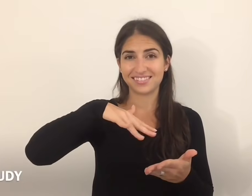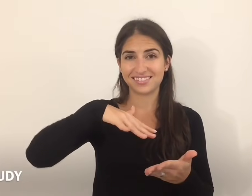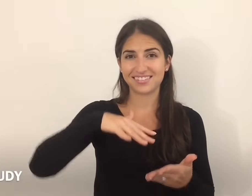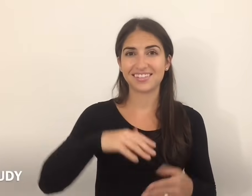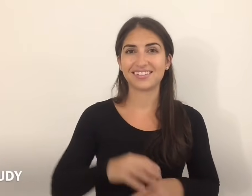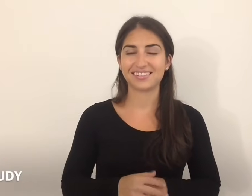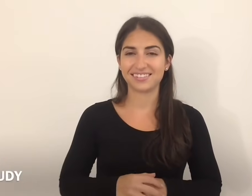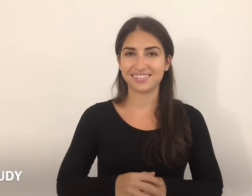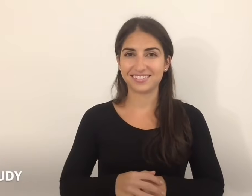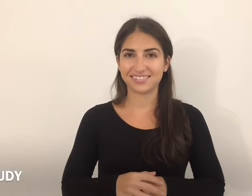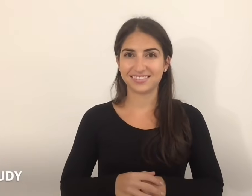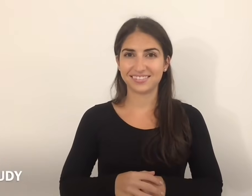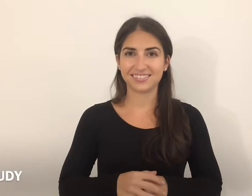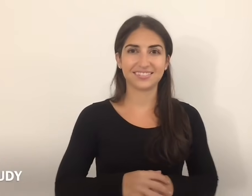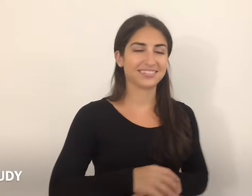Study.